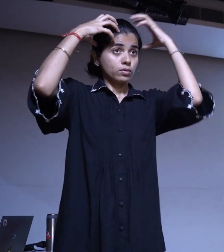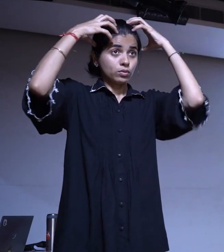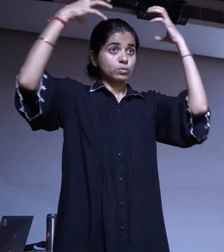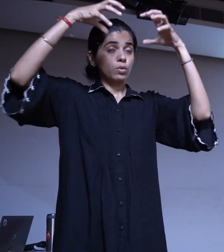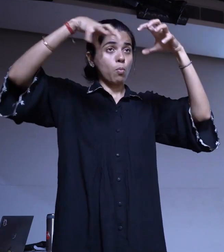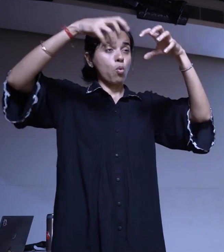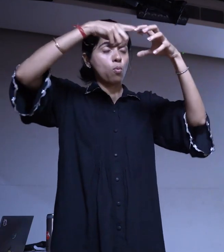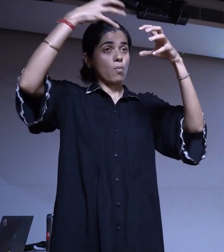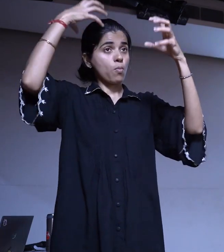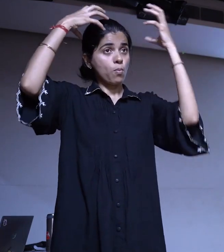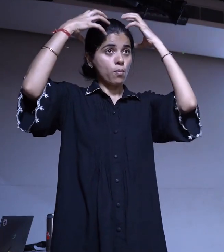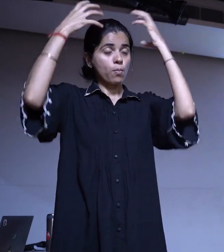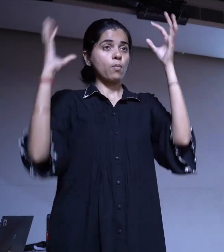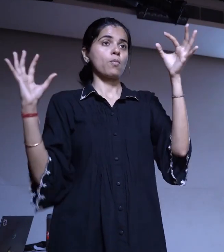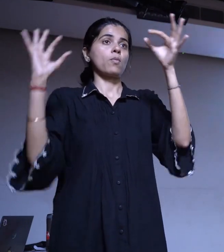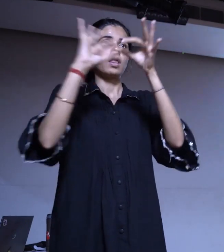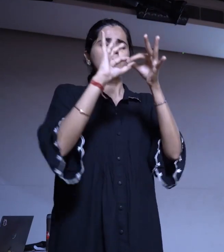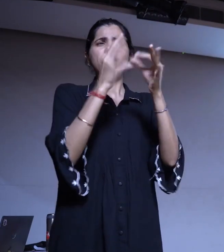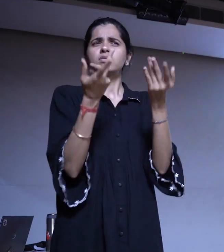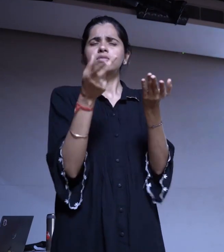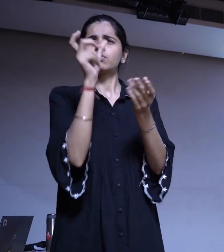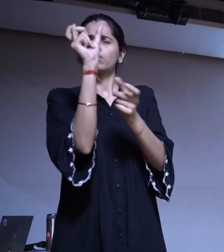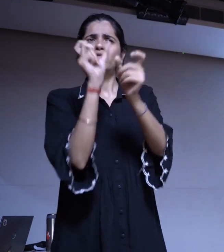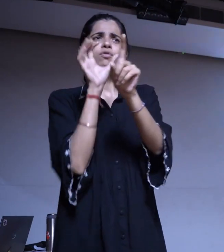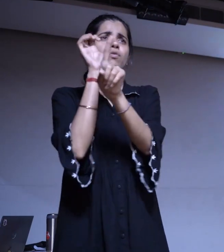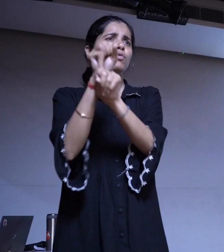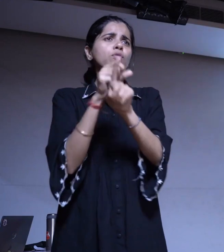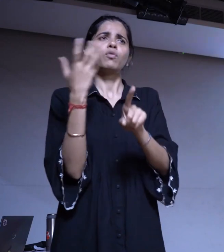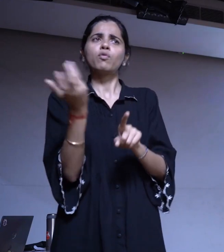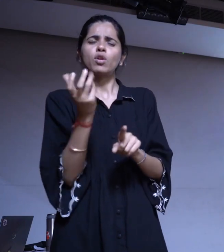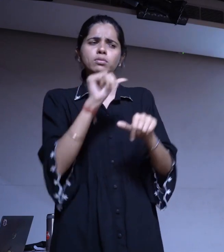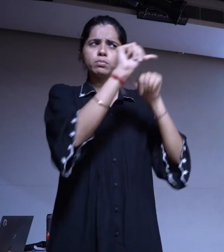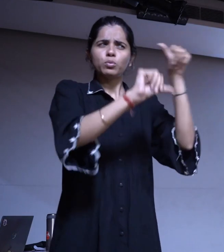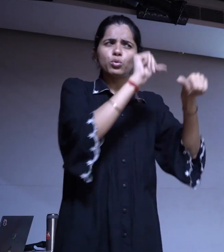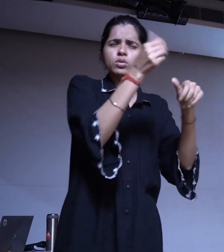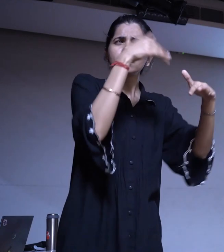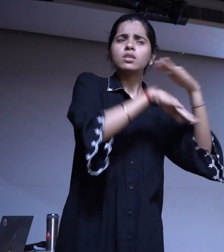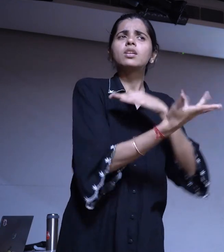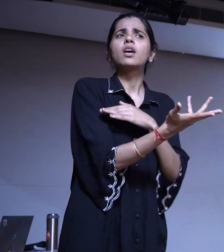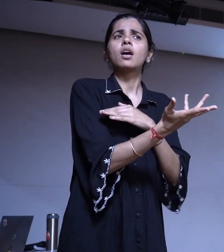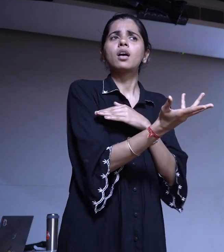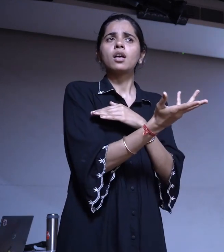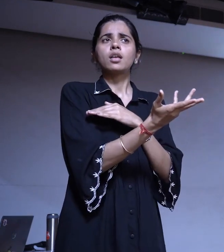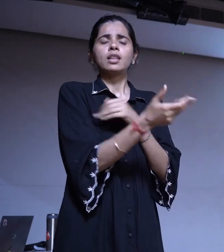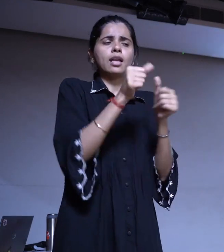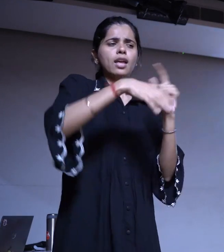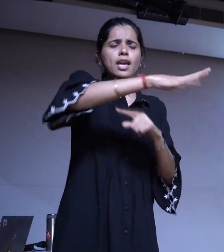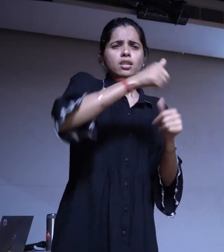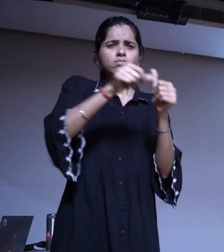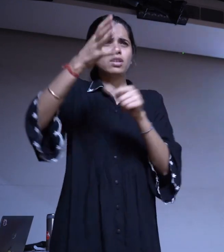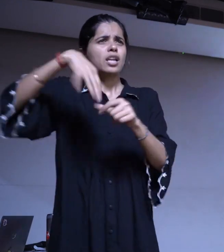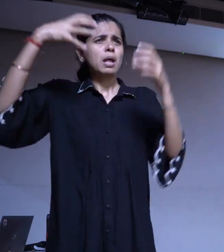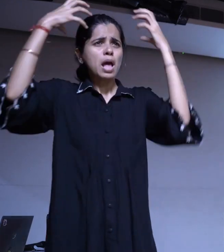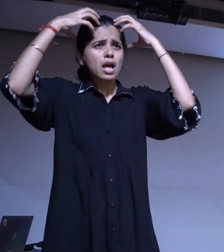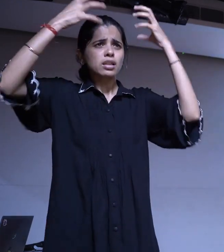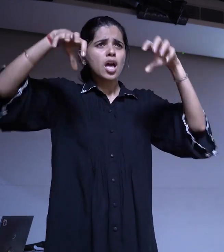that are involved and you can actually decode and find what are the processes that each of these areas does which